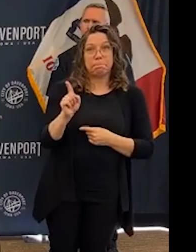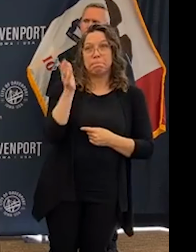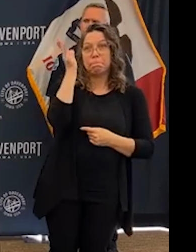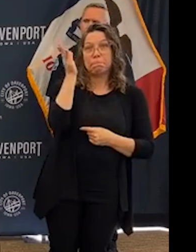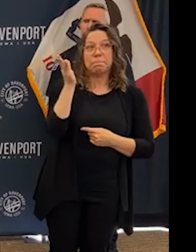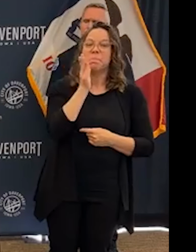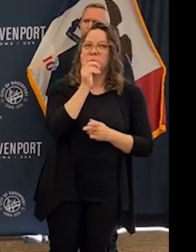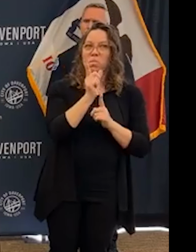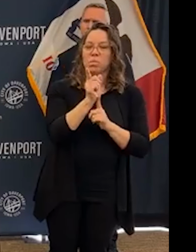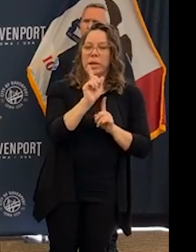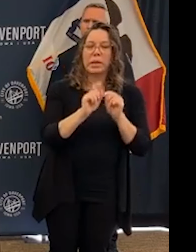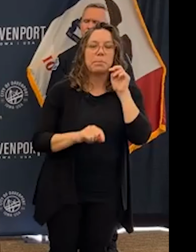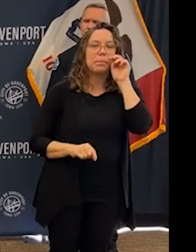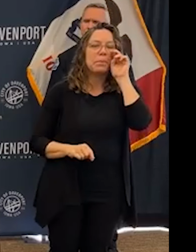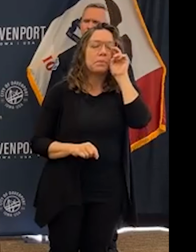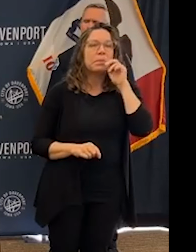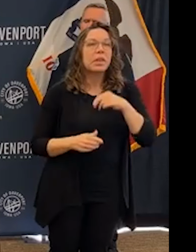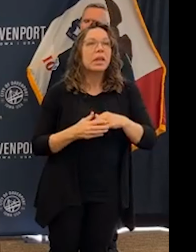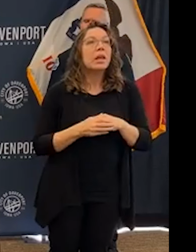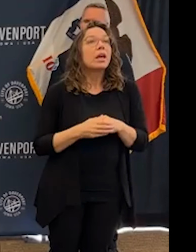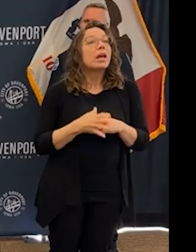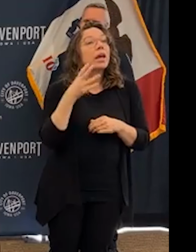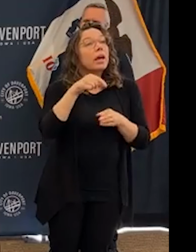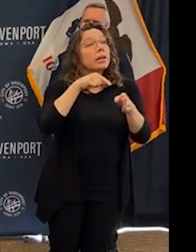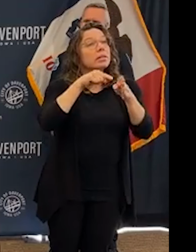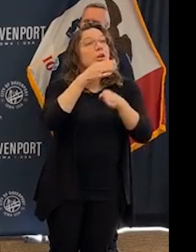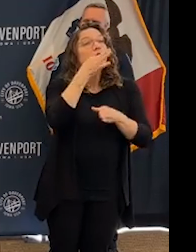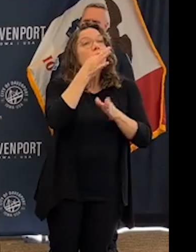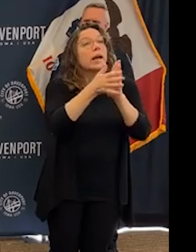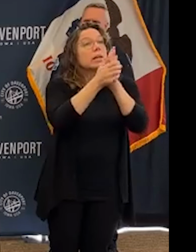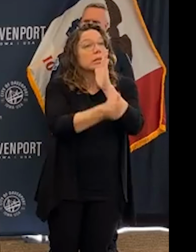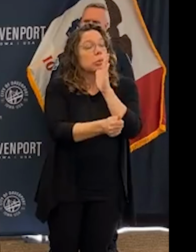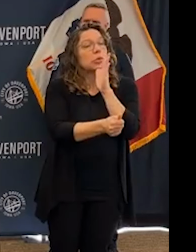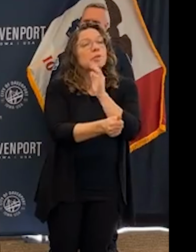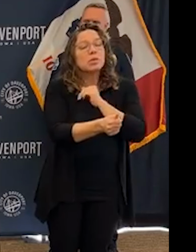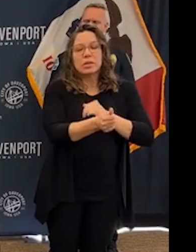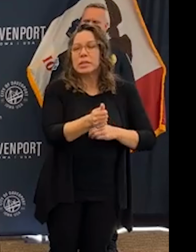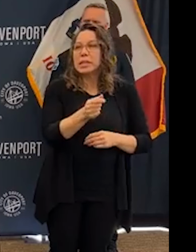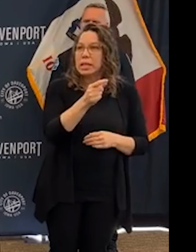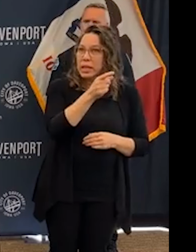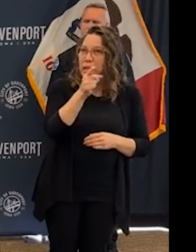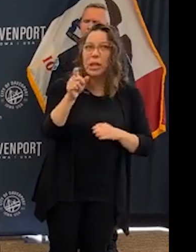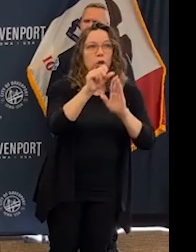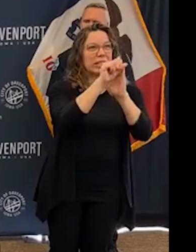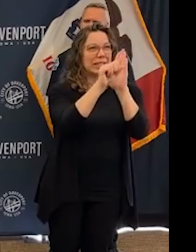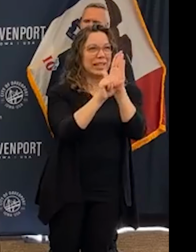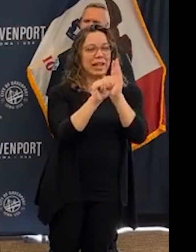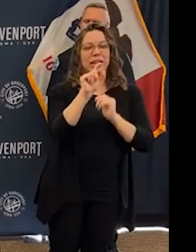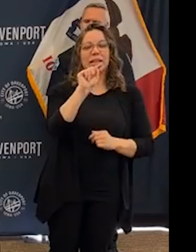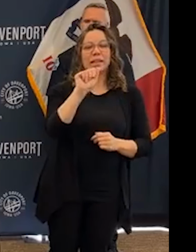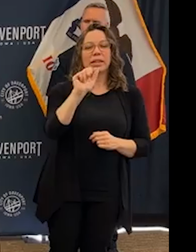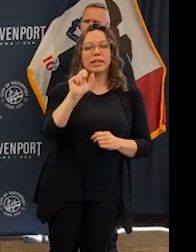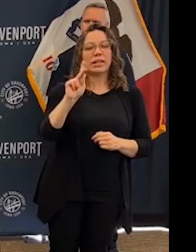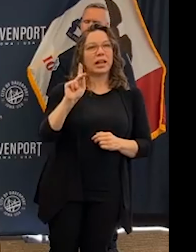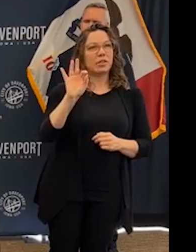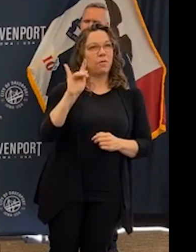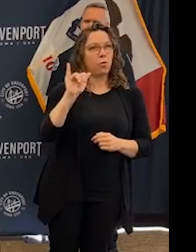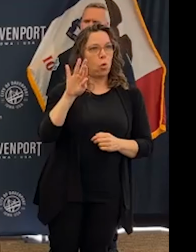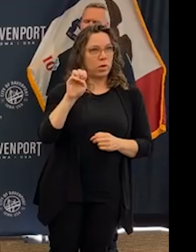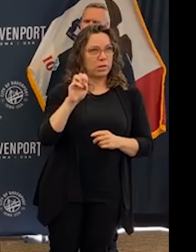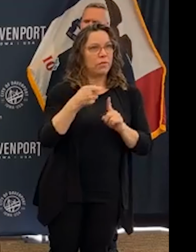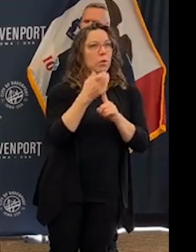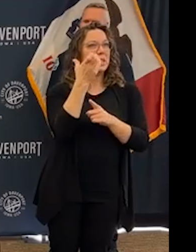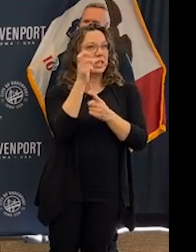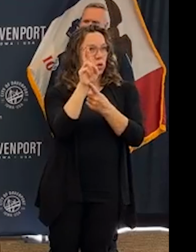us here in just a minute. And the specialized experts are not only the state task force team from the Cedar